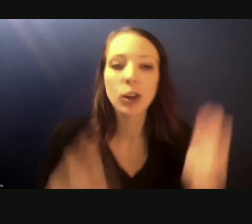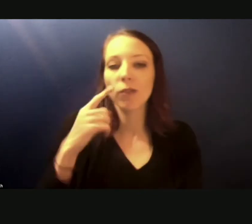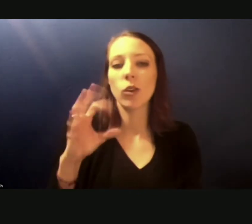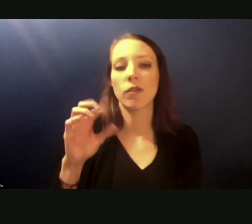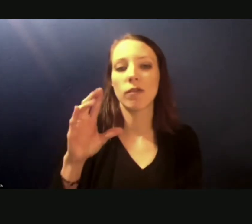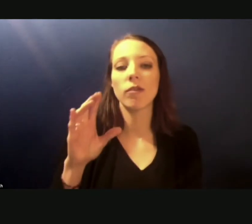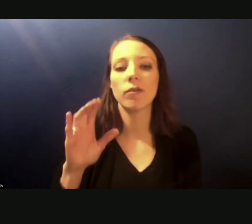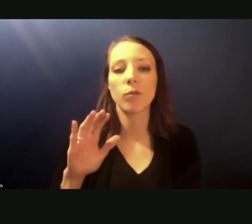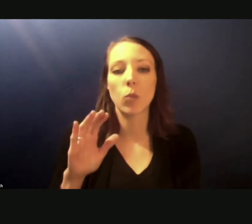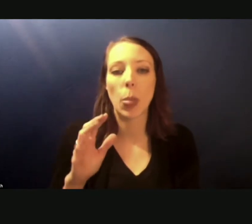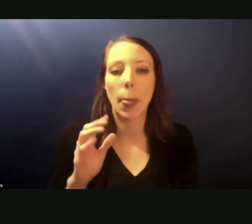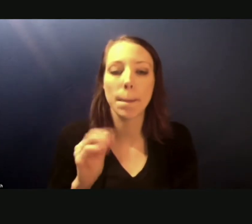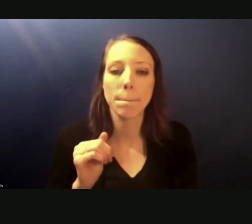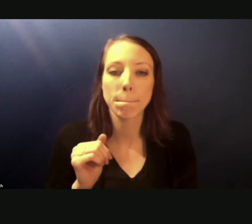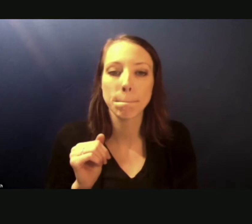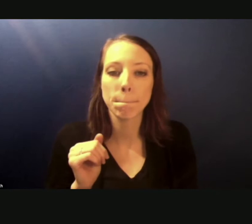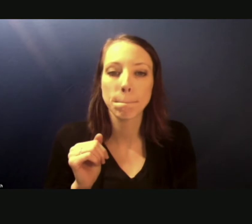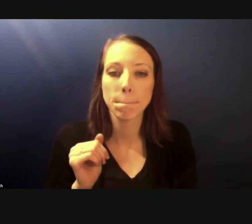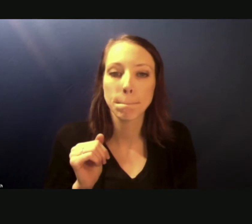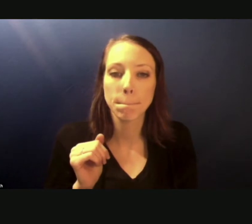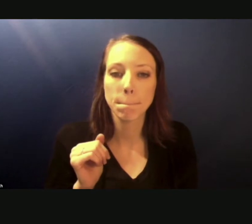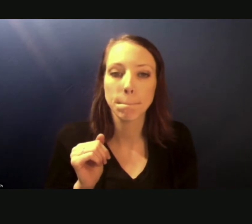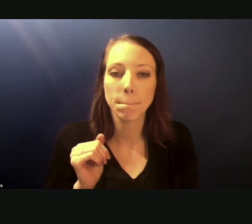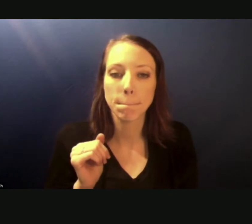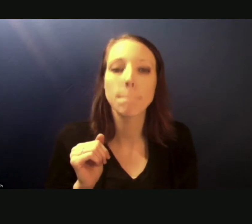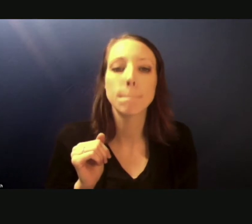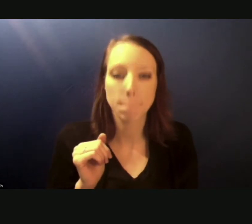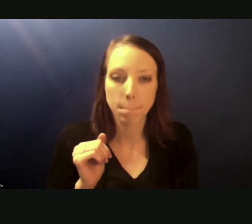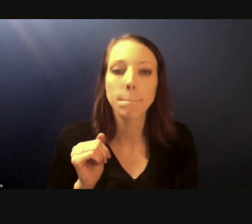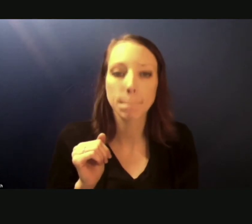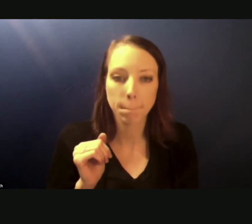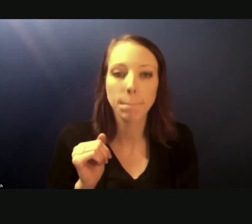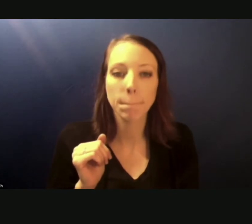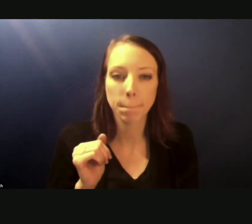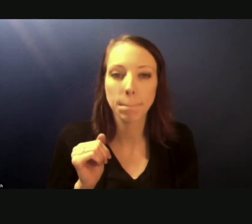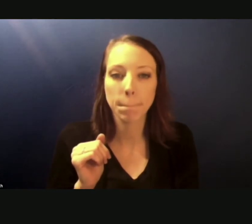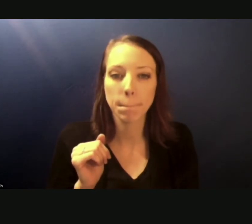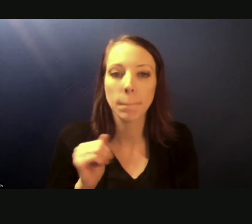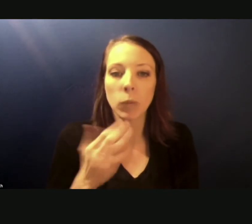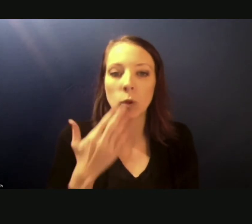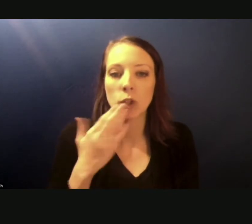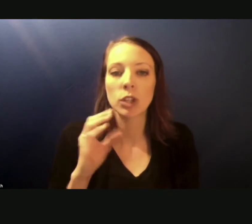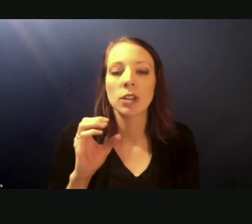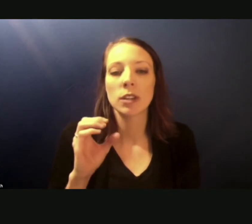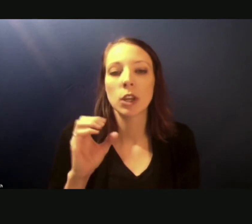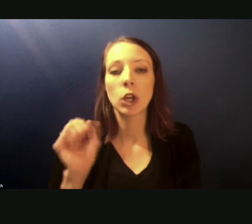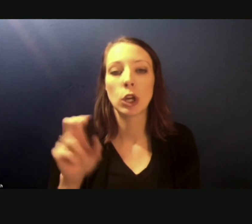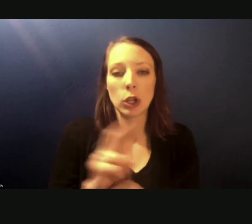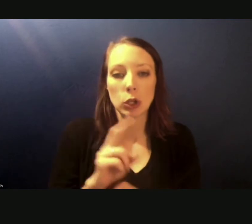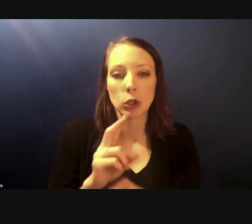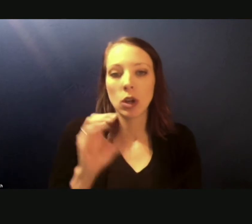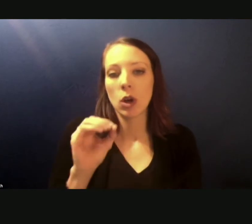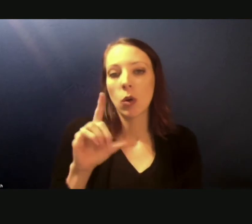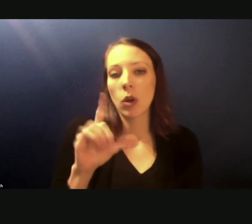frying, you want something with a high temperature smoke point. We call it smoke point. You can use